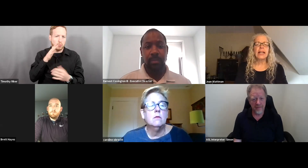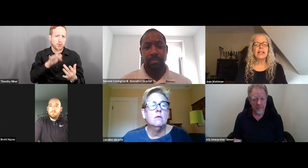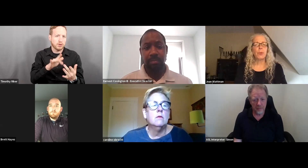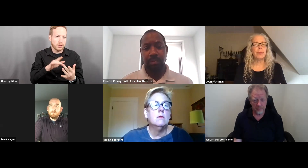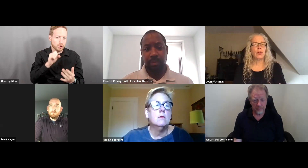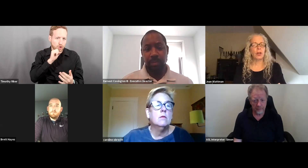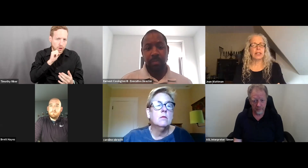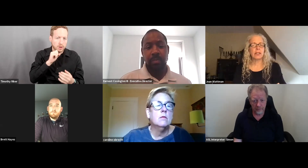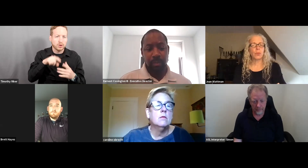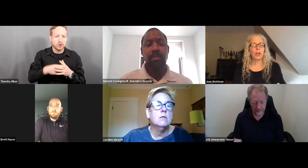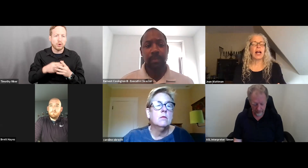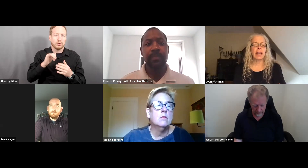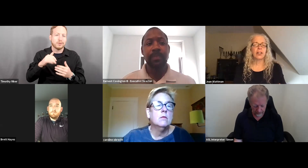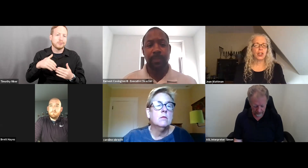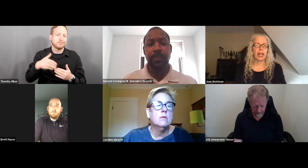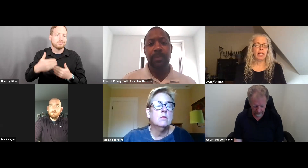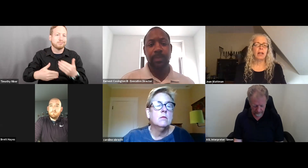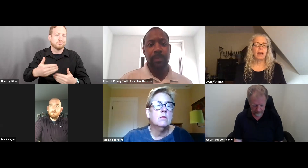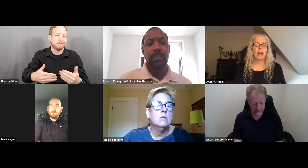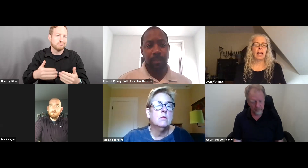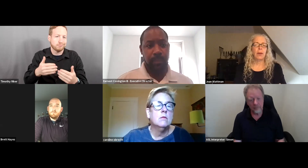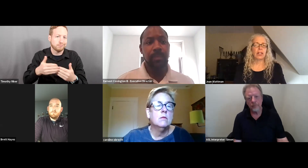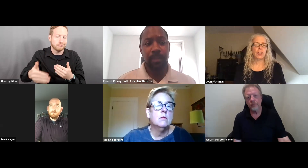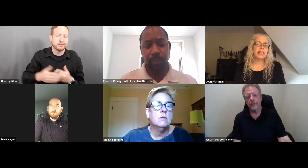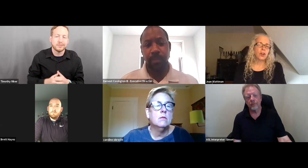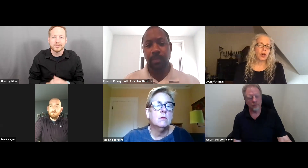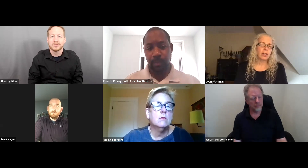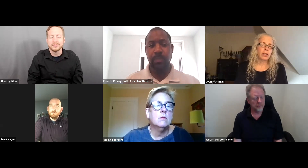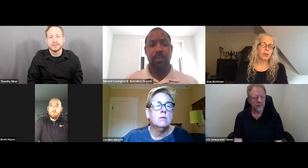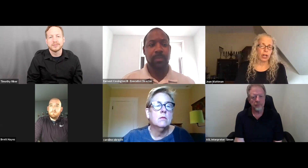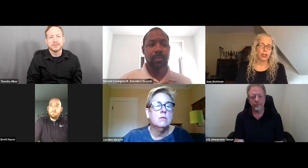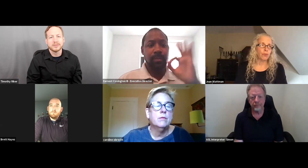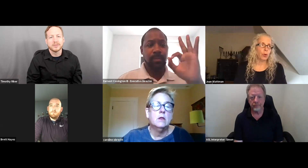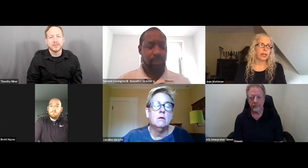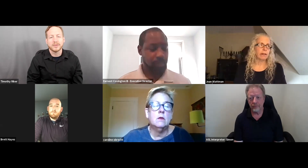The next step will be Ernest will contact Shane and we'll actually start the project rolling.